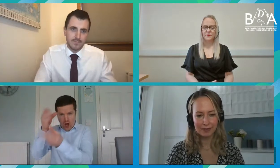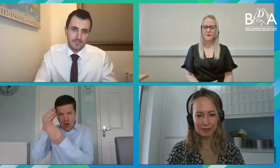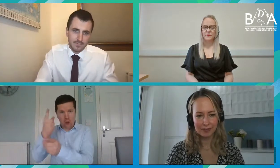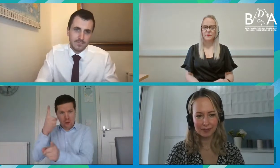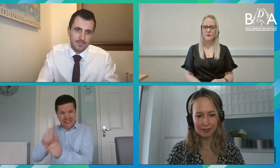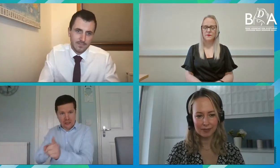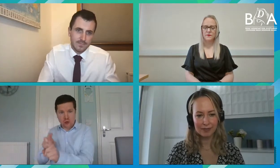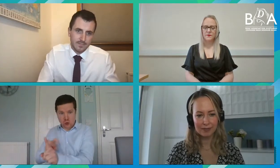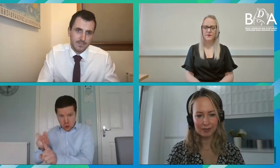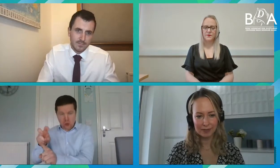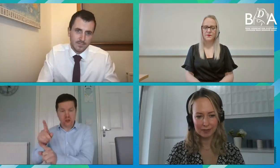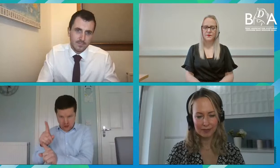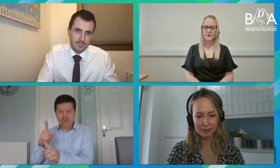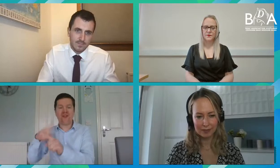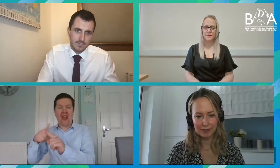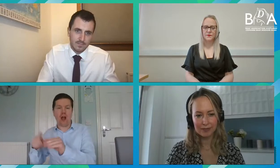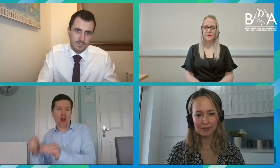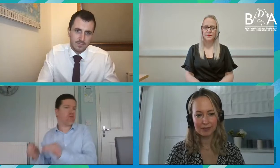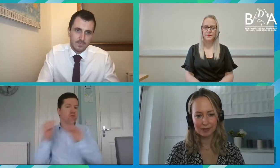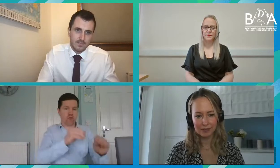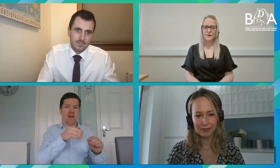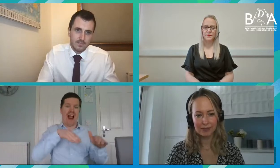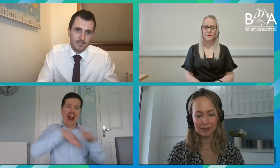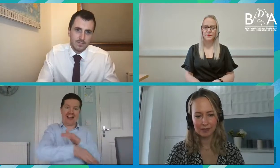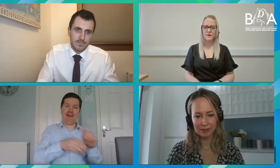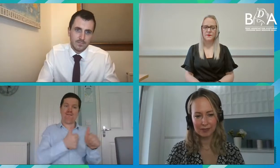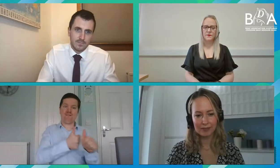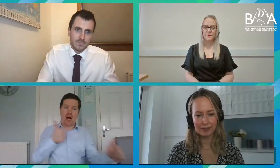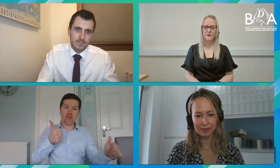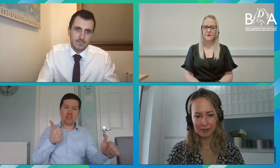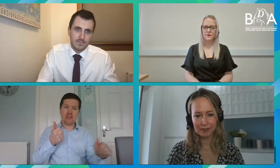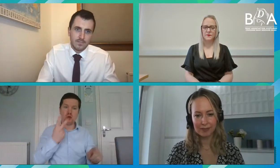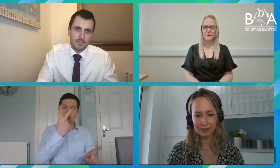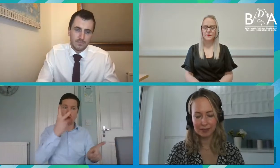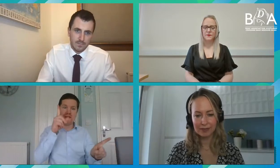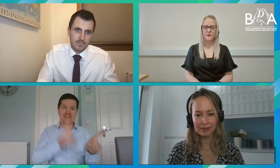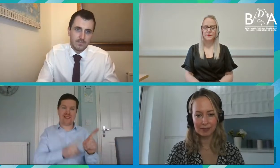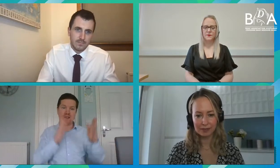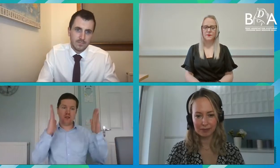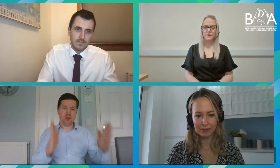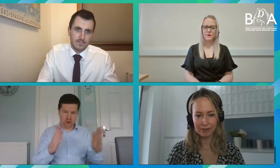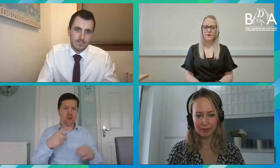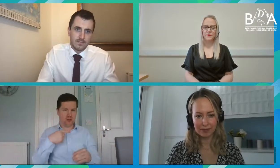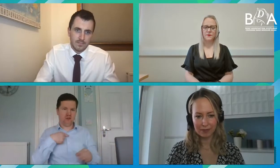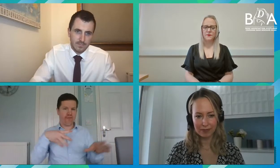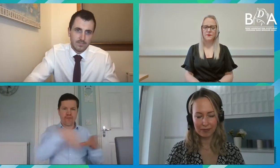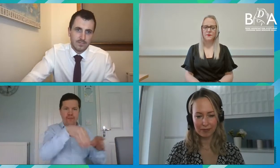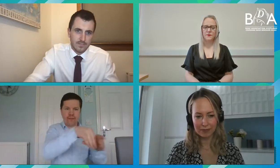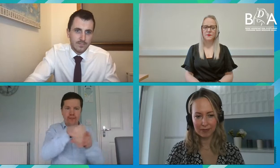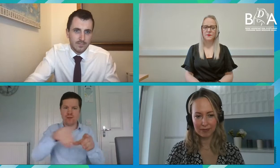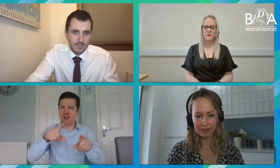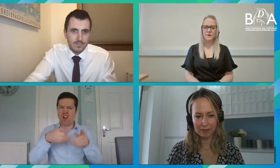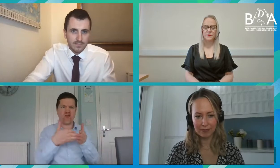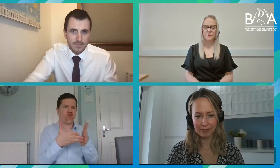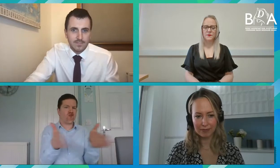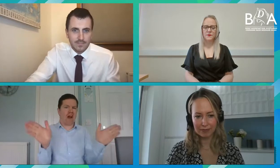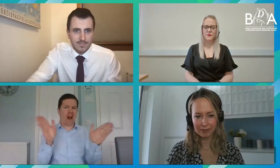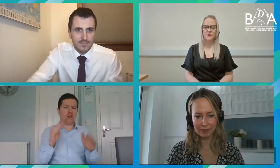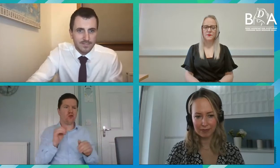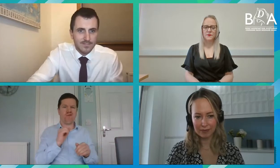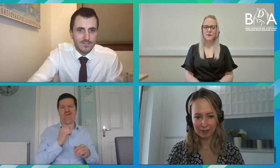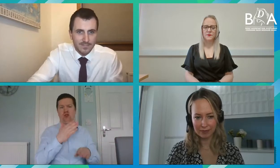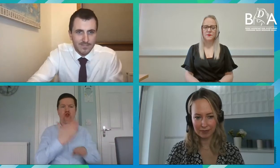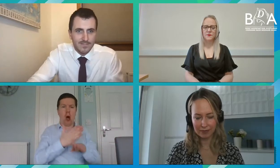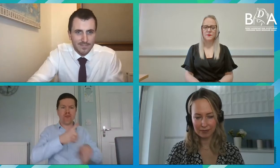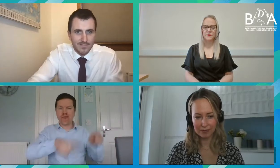within the training centre. So there's a dedicated training centre that you attend for a year before you then work on the factory floor for a